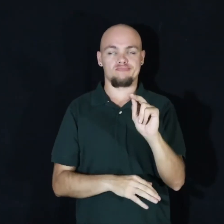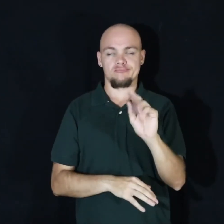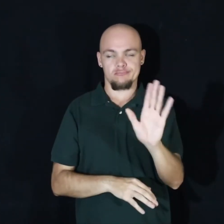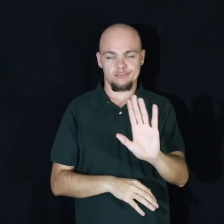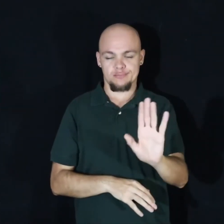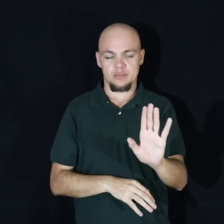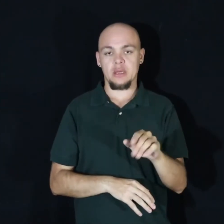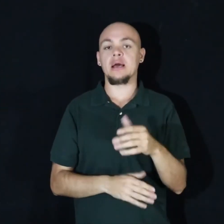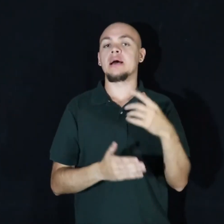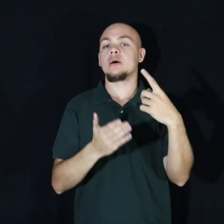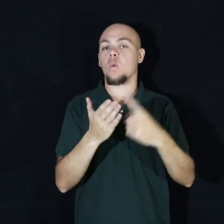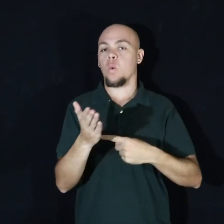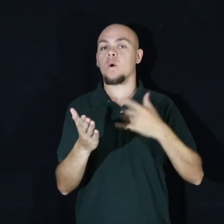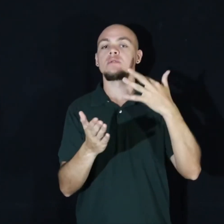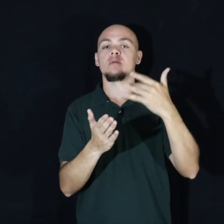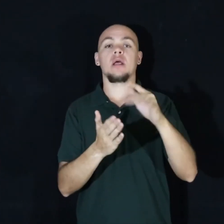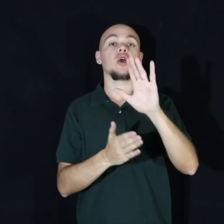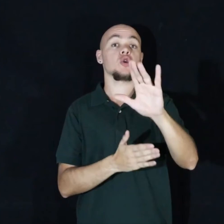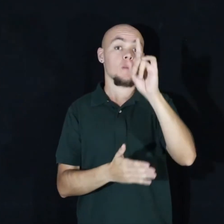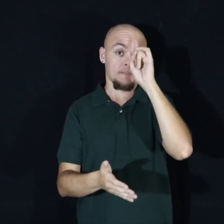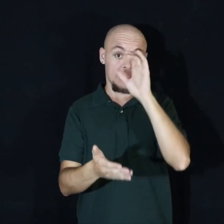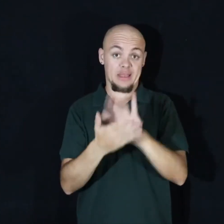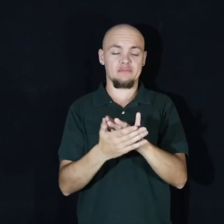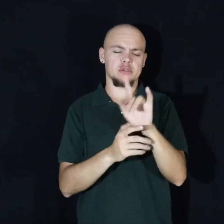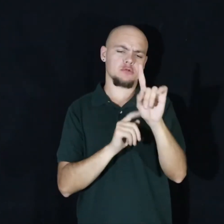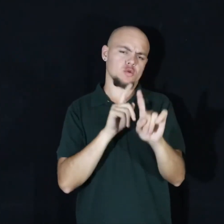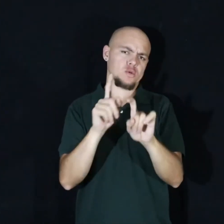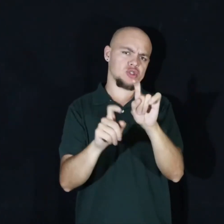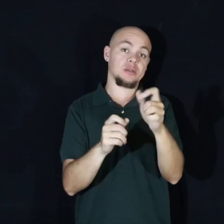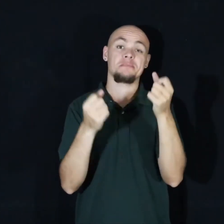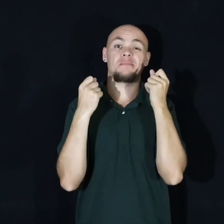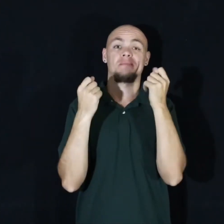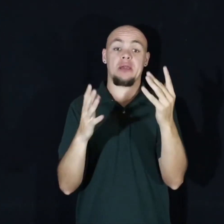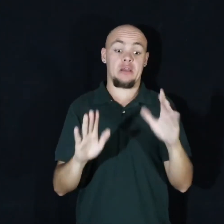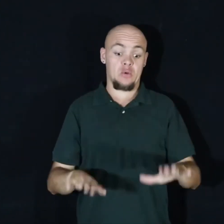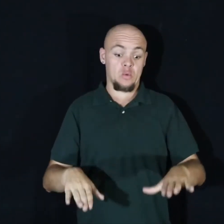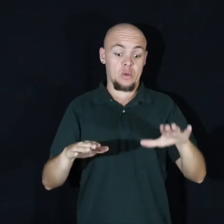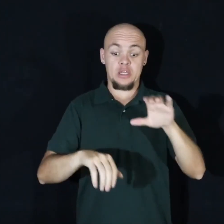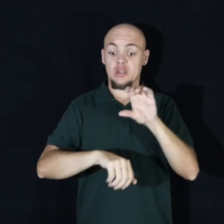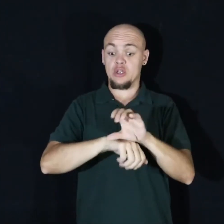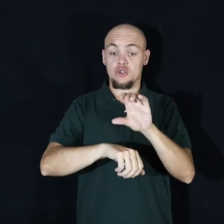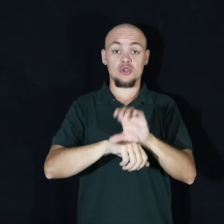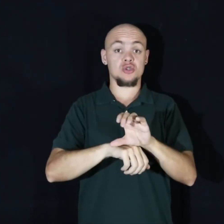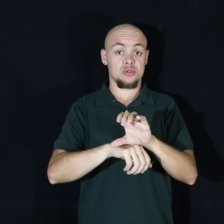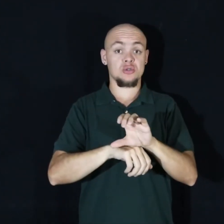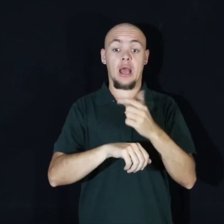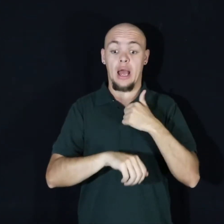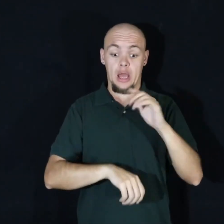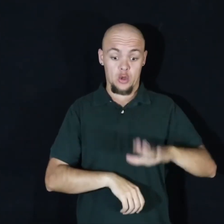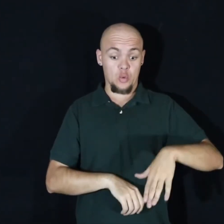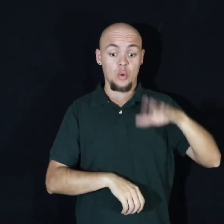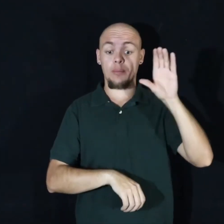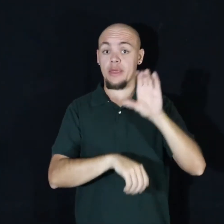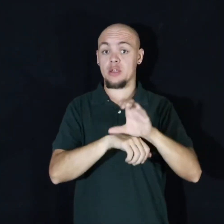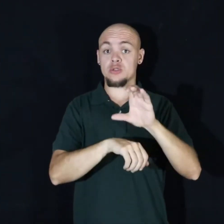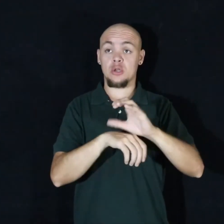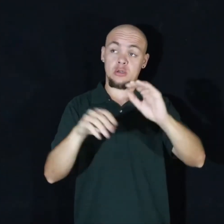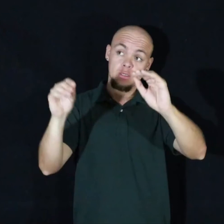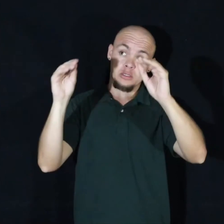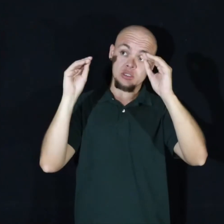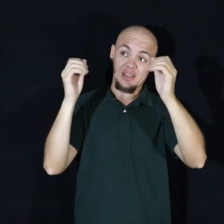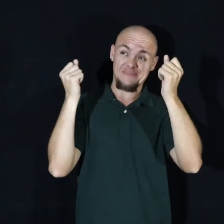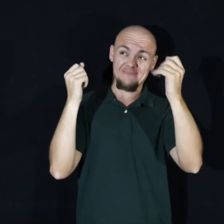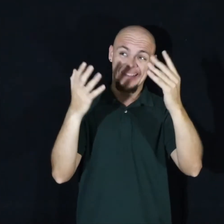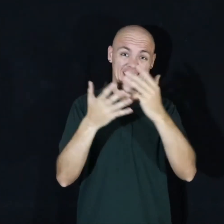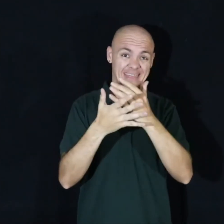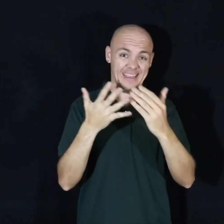passive believer. Every once in a while, you need to start questioning your beliefs. For many of us who were raised in the church, I was raised in the